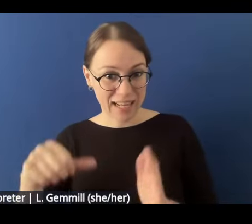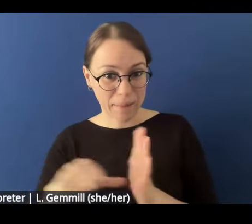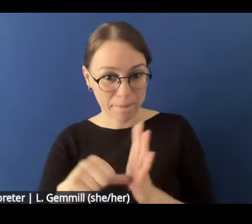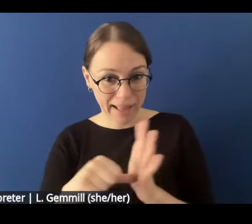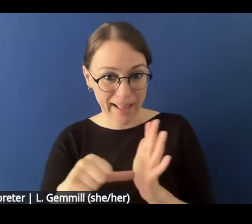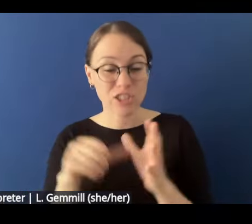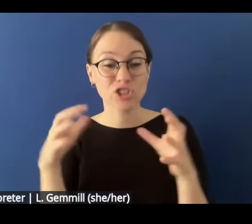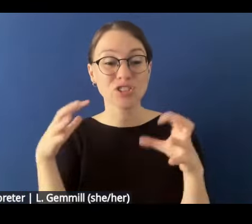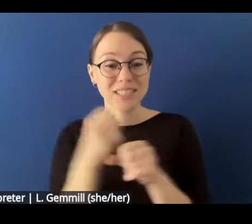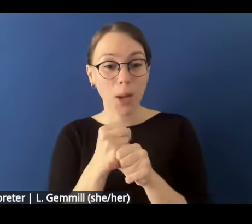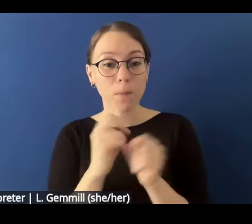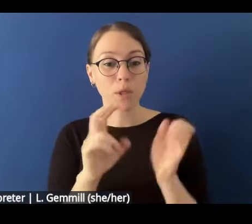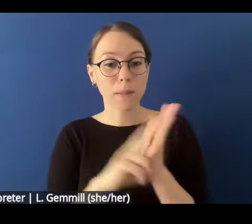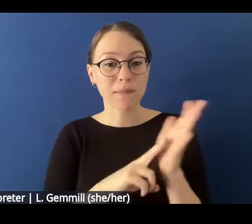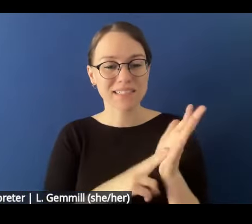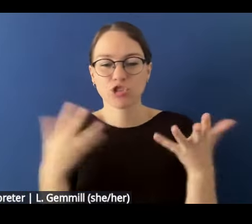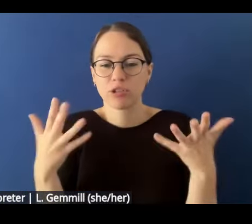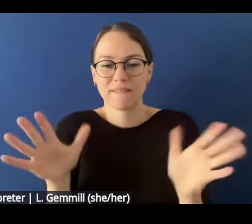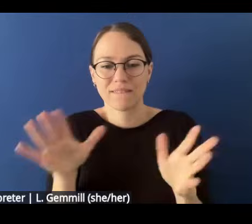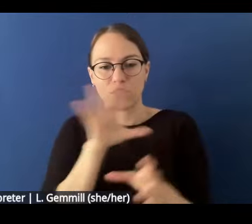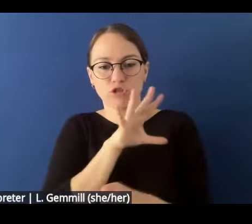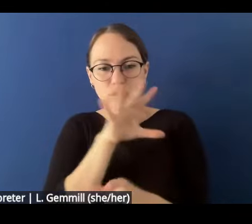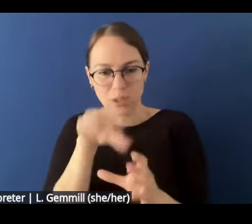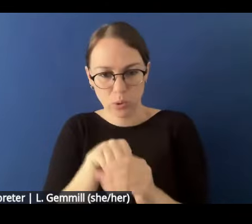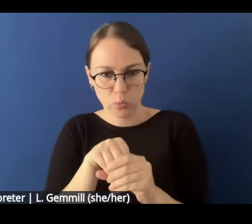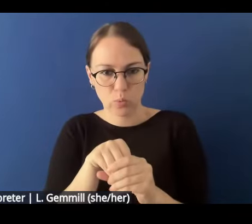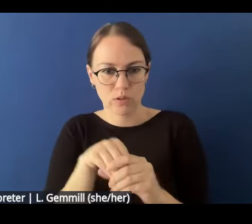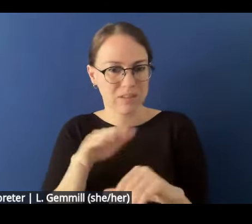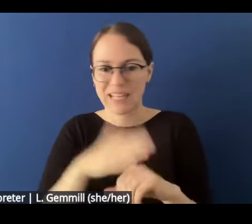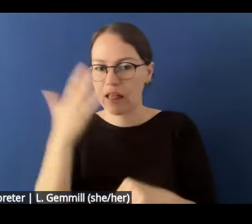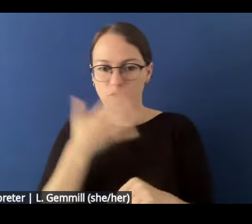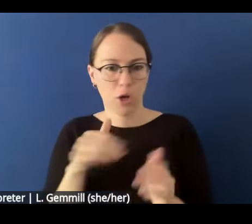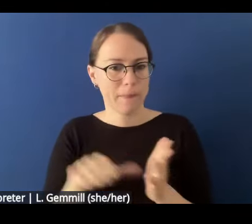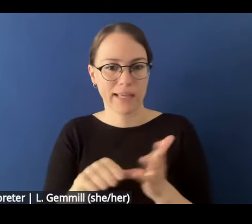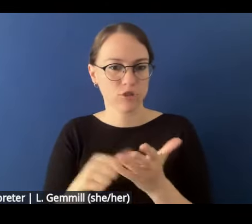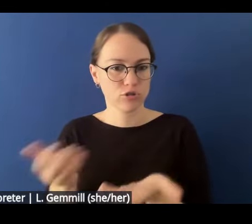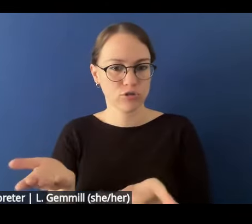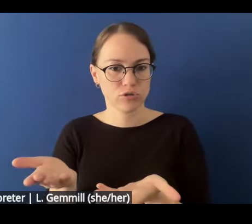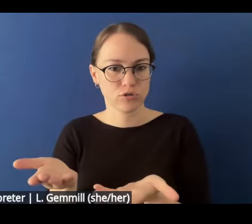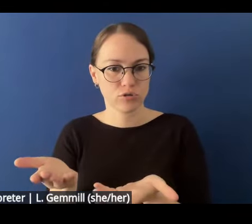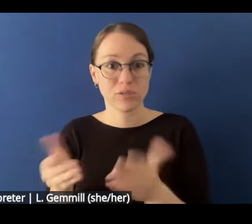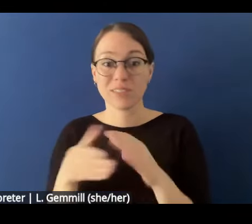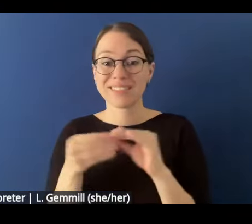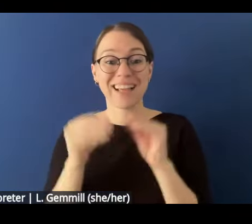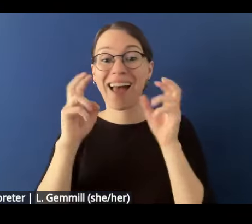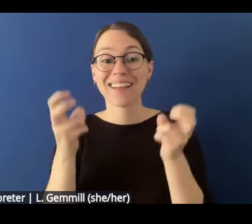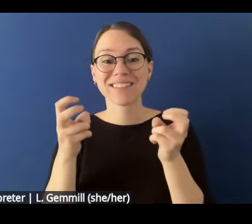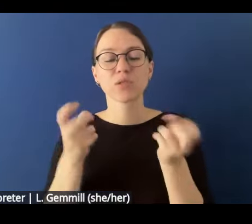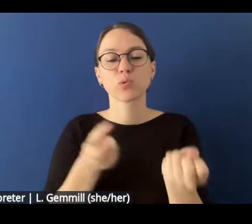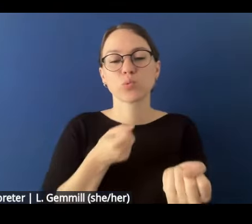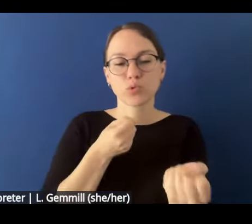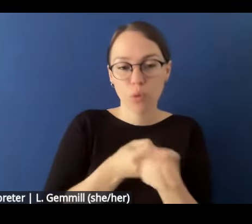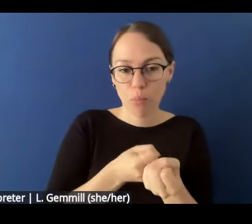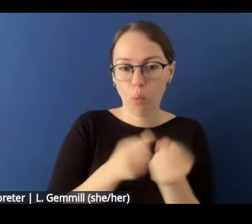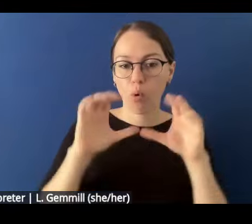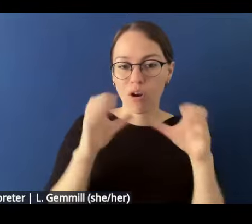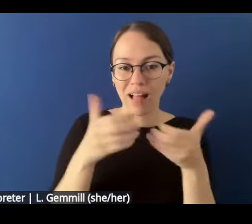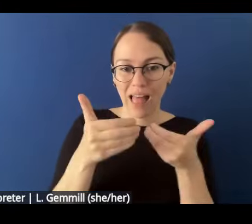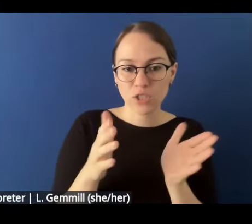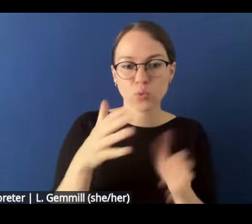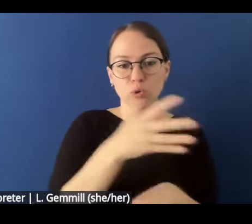is included in the petition on the front page. And it says, to support classrooms in local school